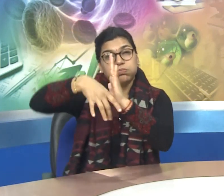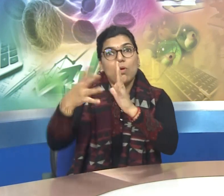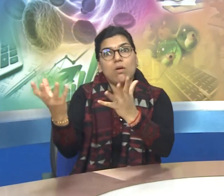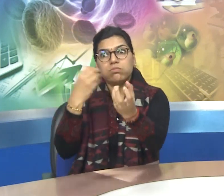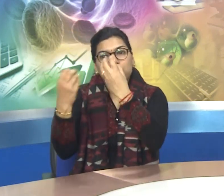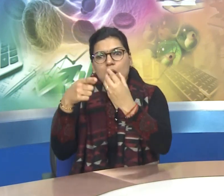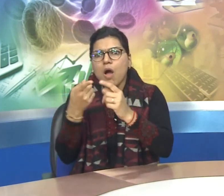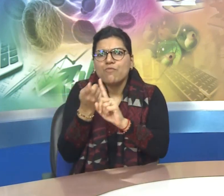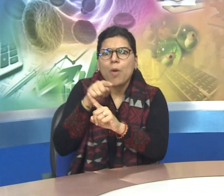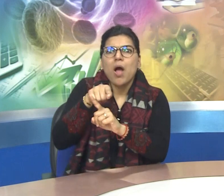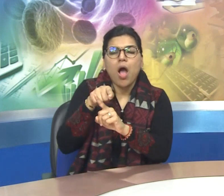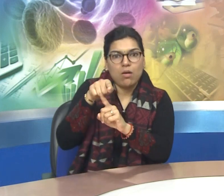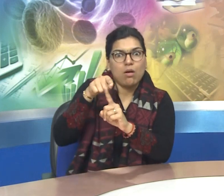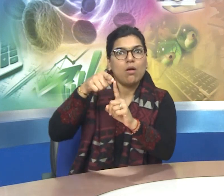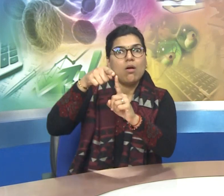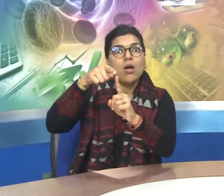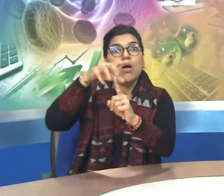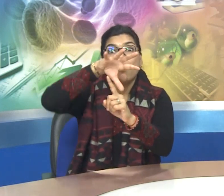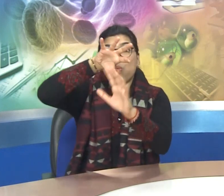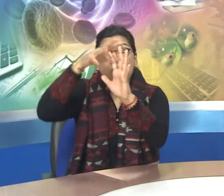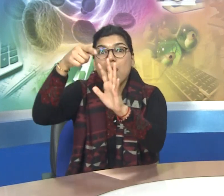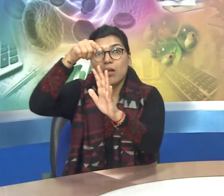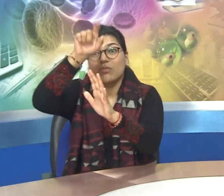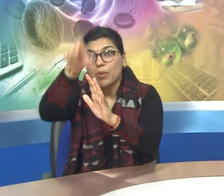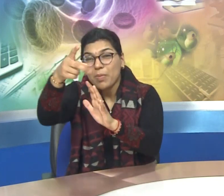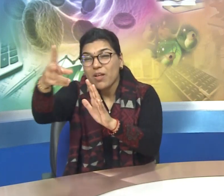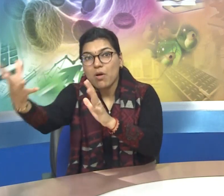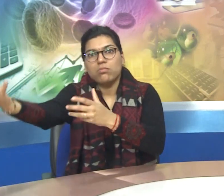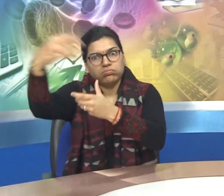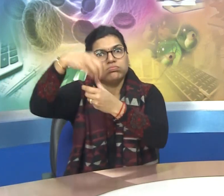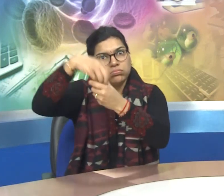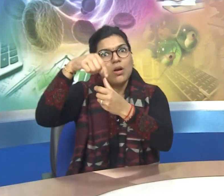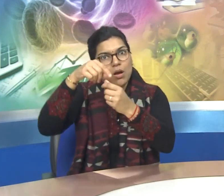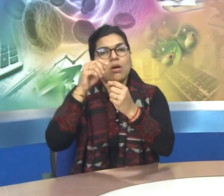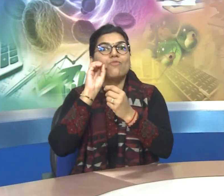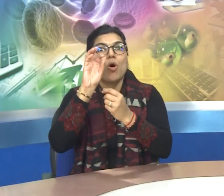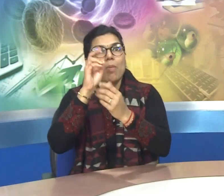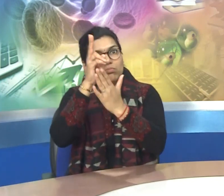meet information needs of the users quickly,